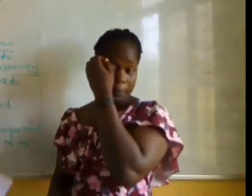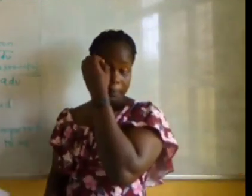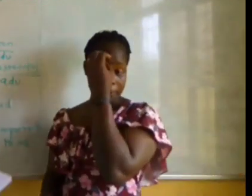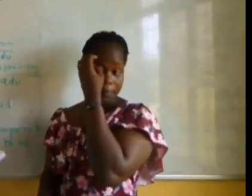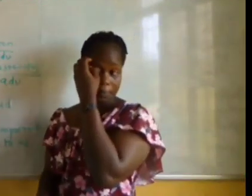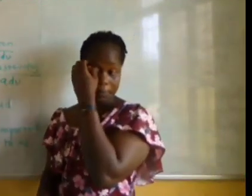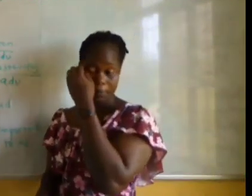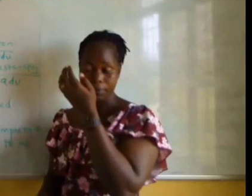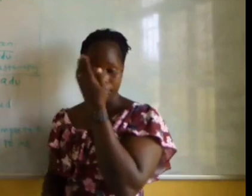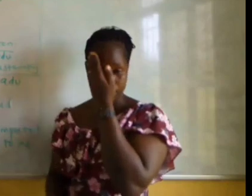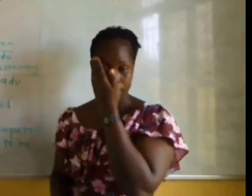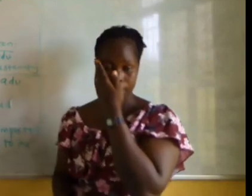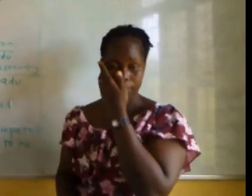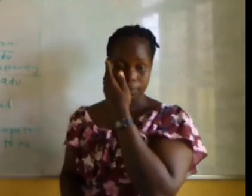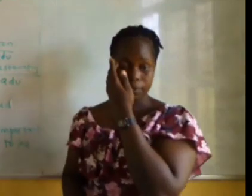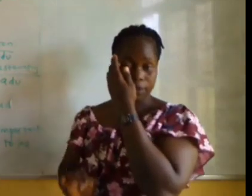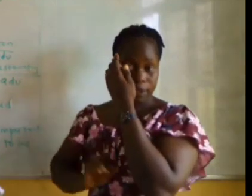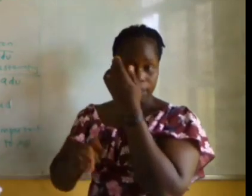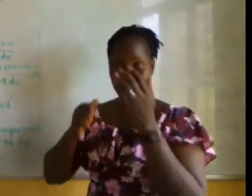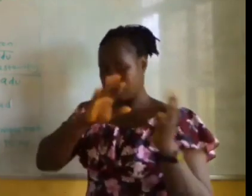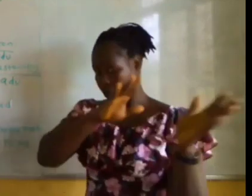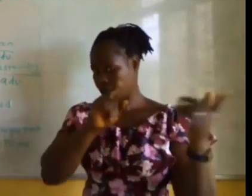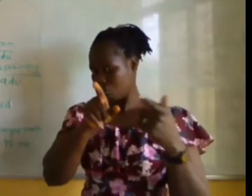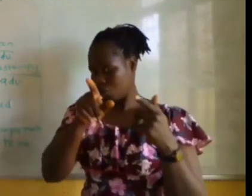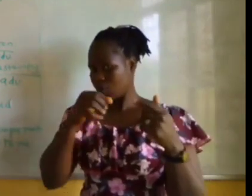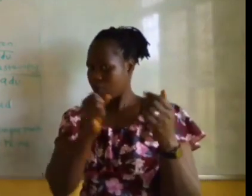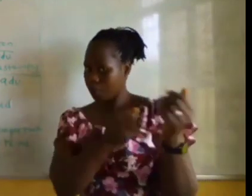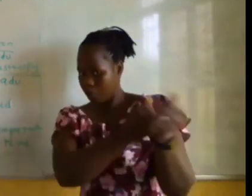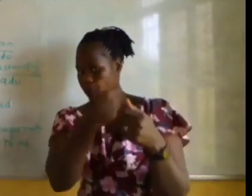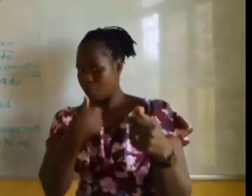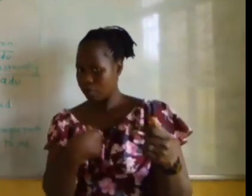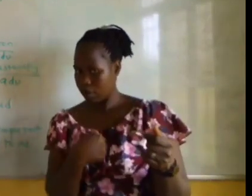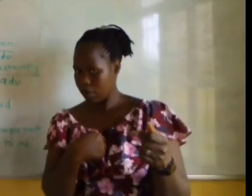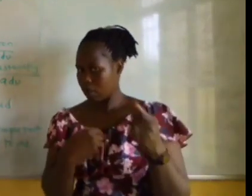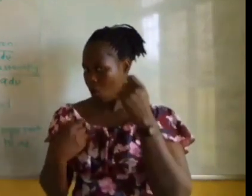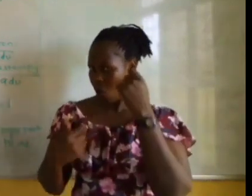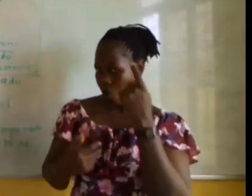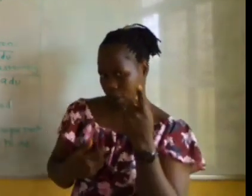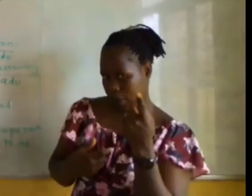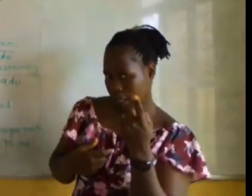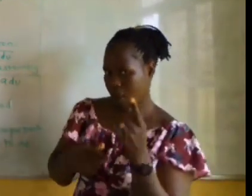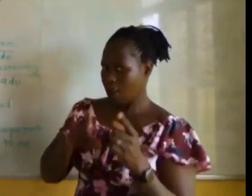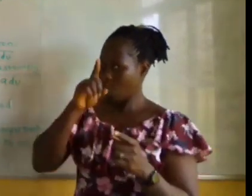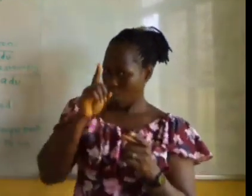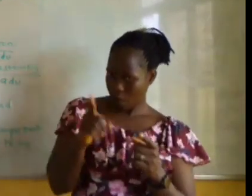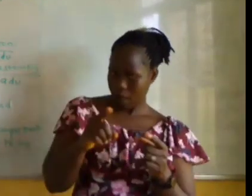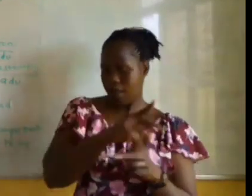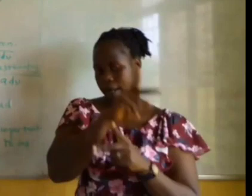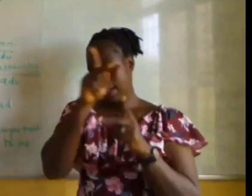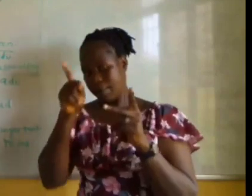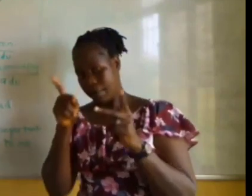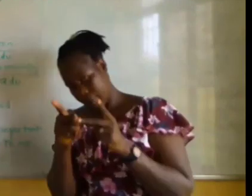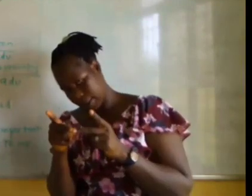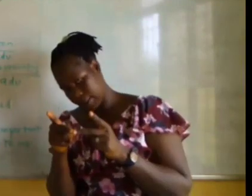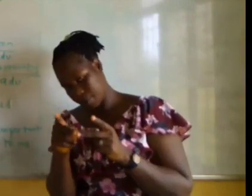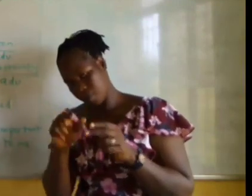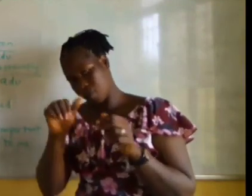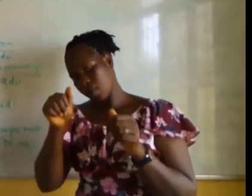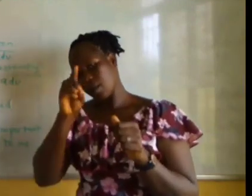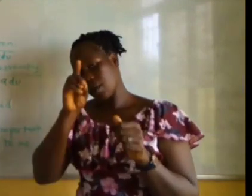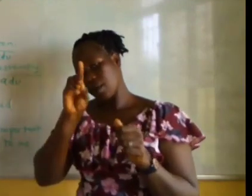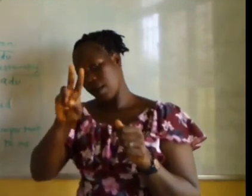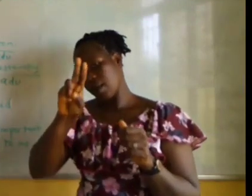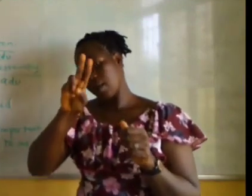that shows that. I hope you are following me. Let's start from the beginning. We have adverb of place, adverb